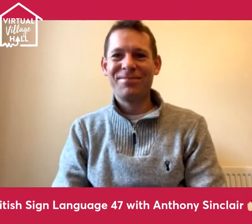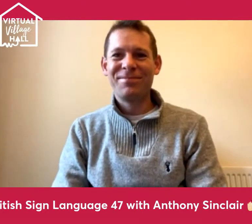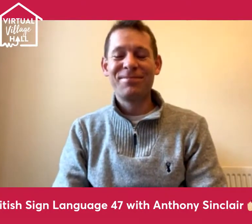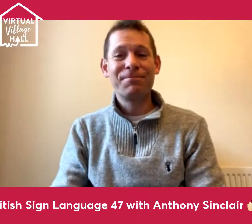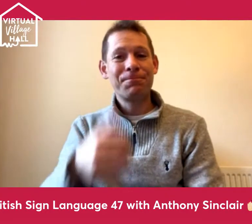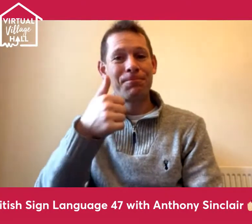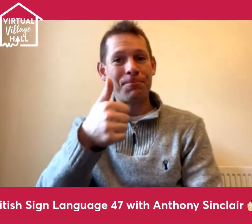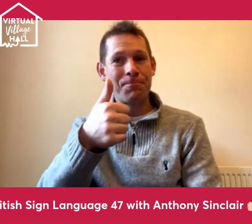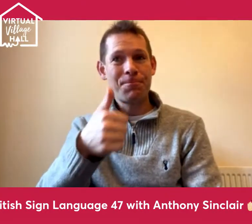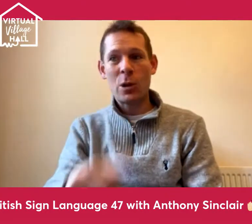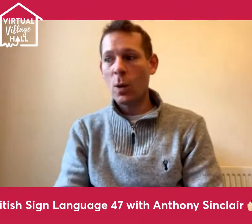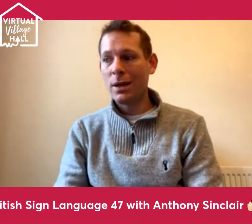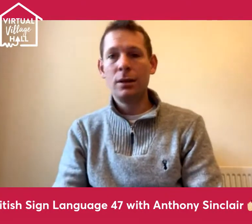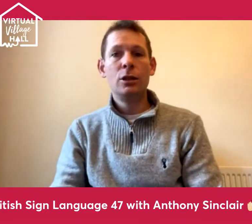clear.